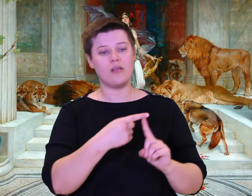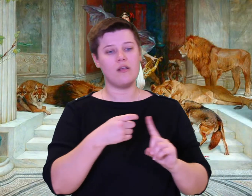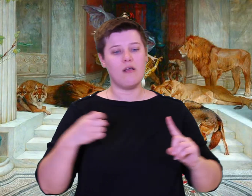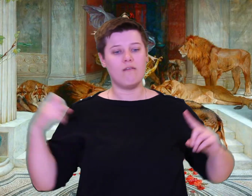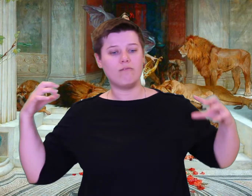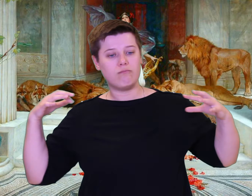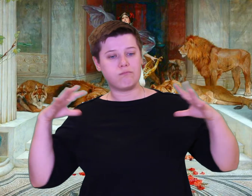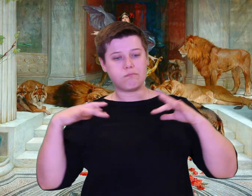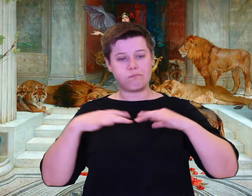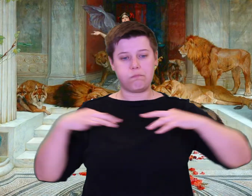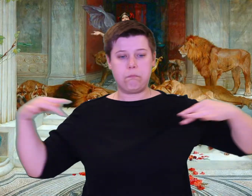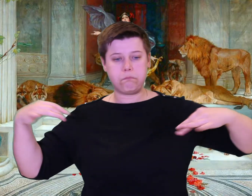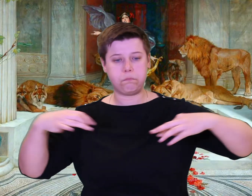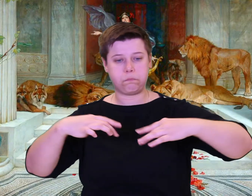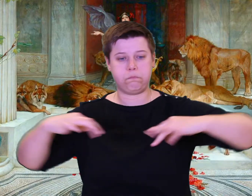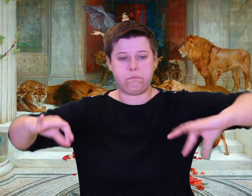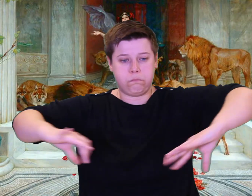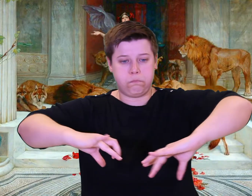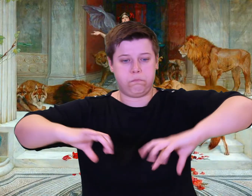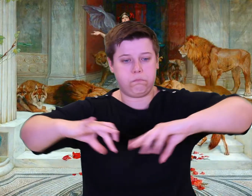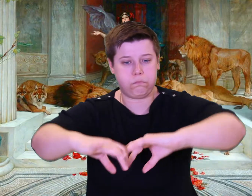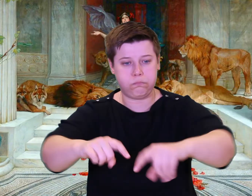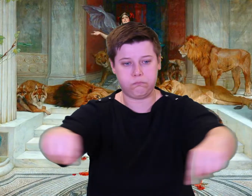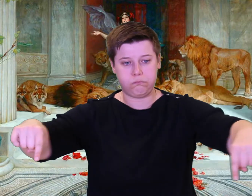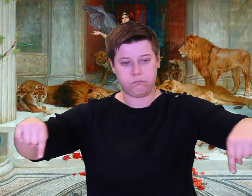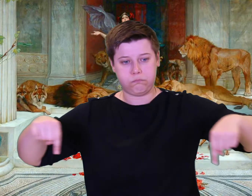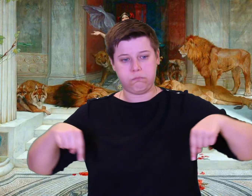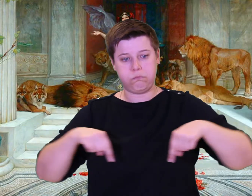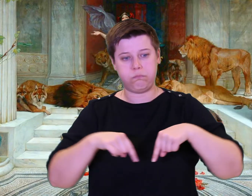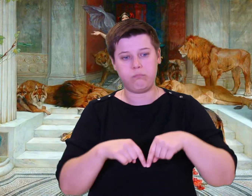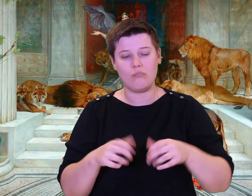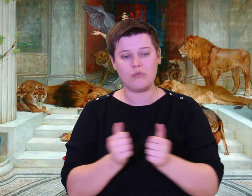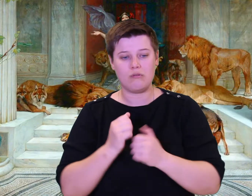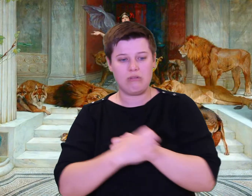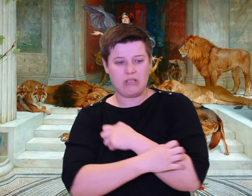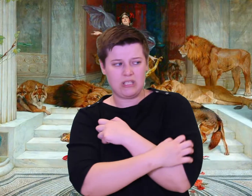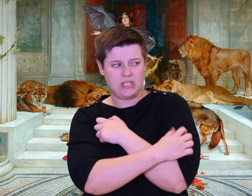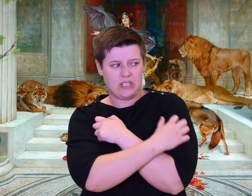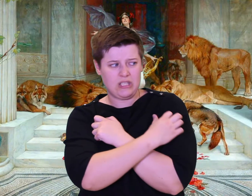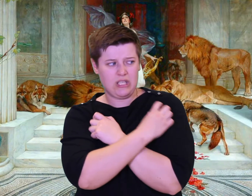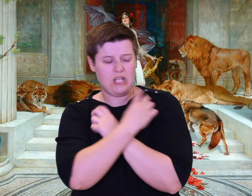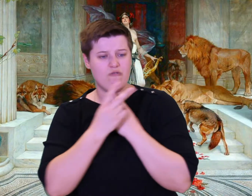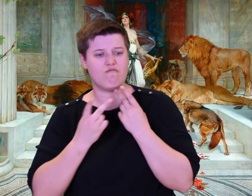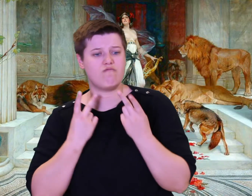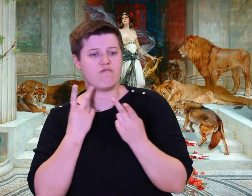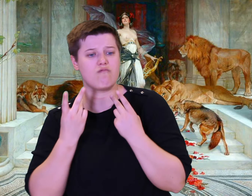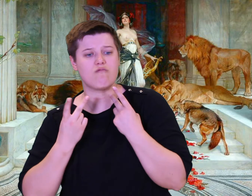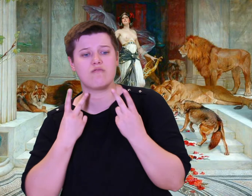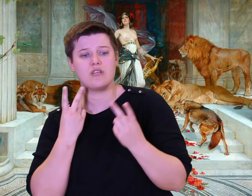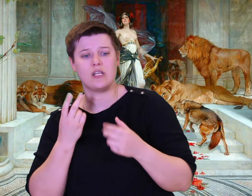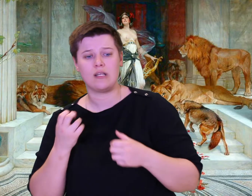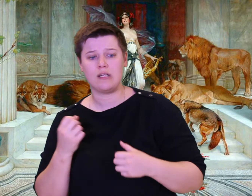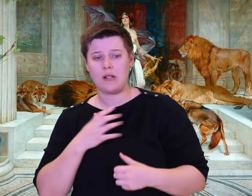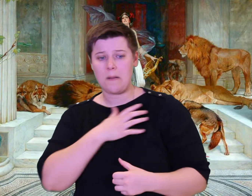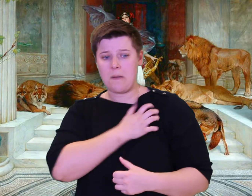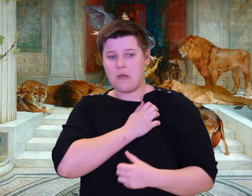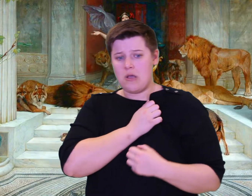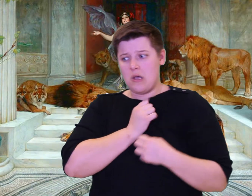Teenagers, girls, and boys, the old who suffered for many years, and fresh young brides whom